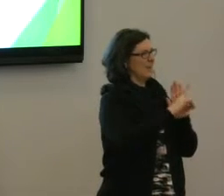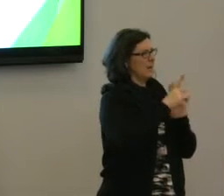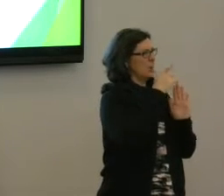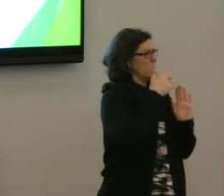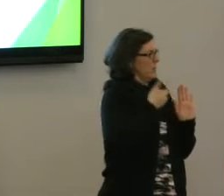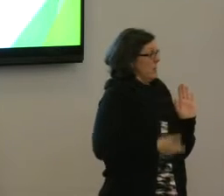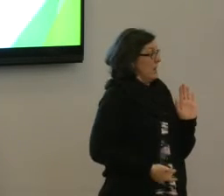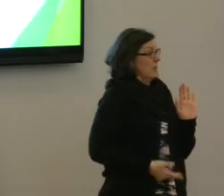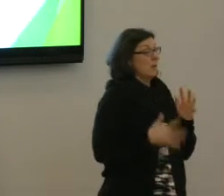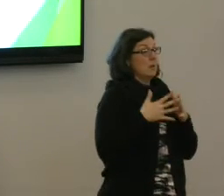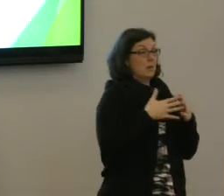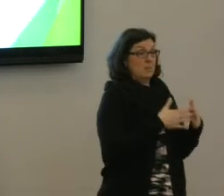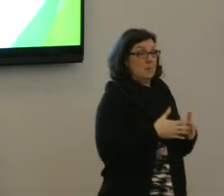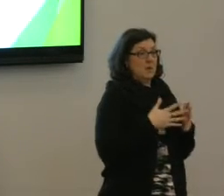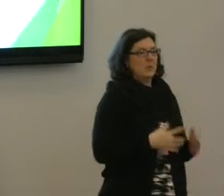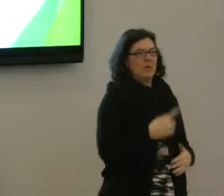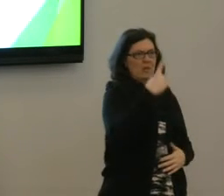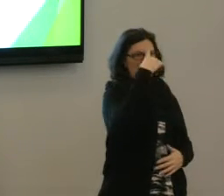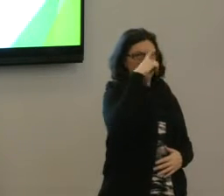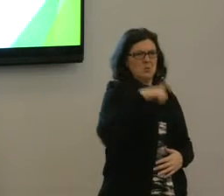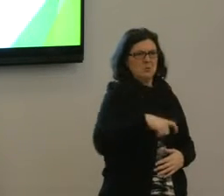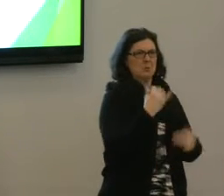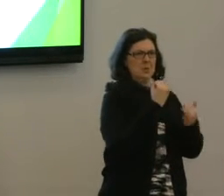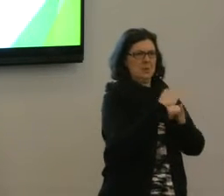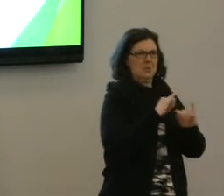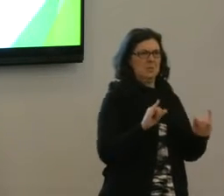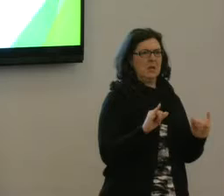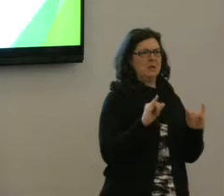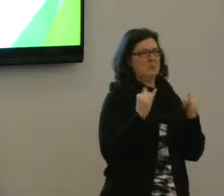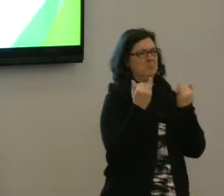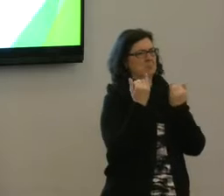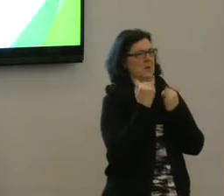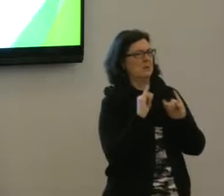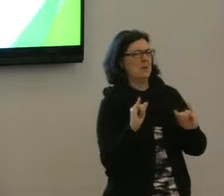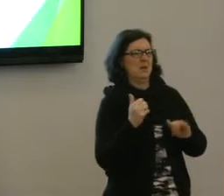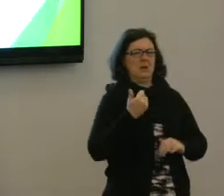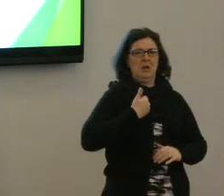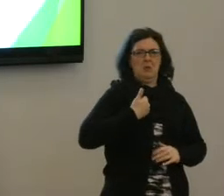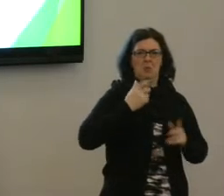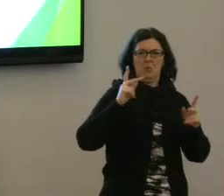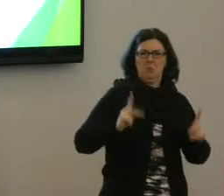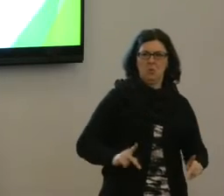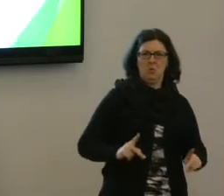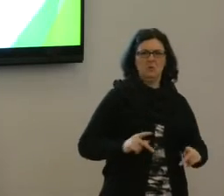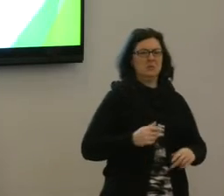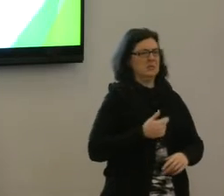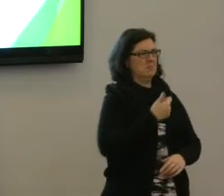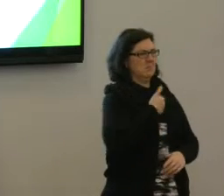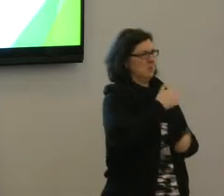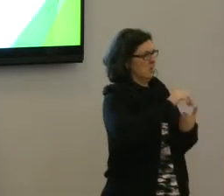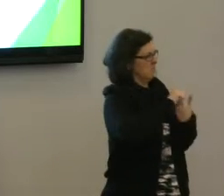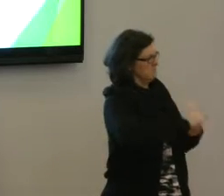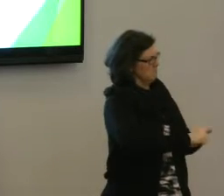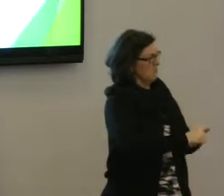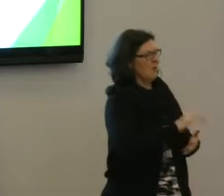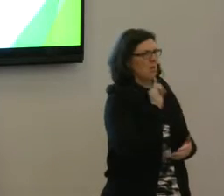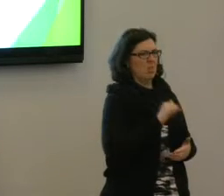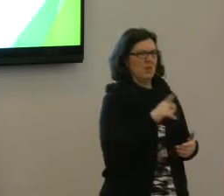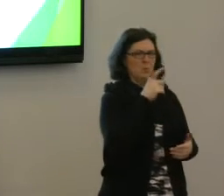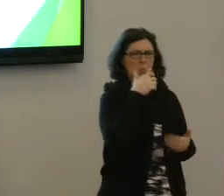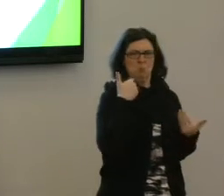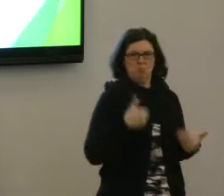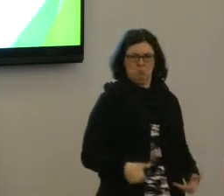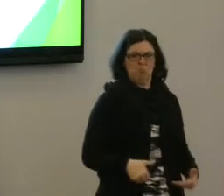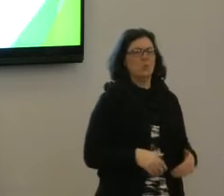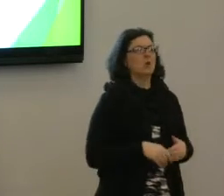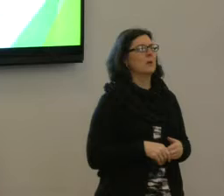And in America, we think we're to be independent and autonomous and our own person, self-directed. That's who we are. We don't